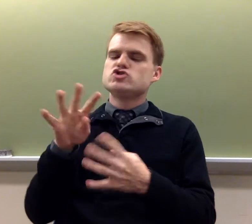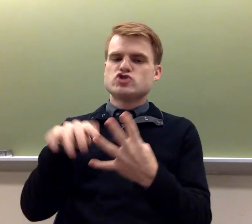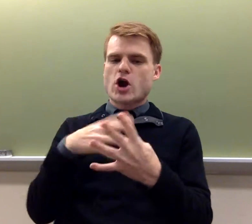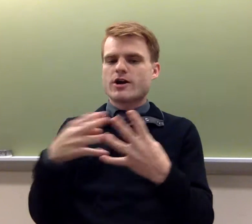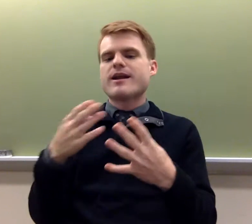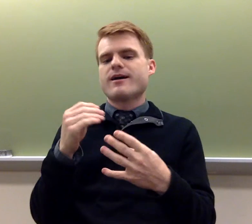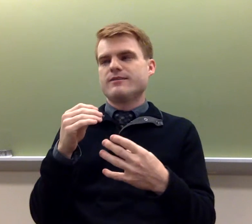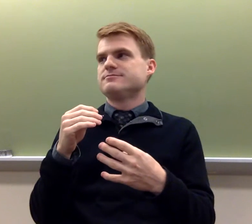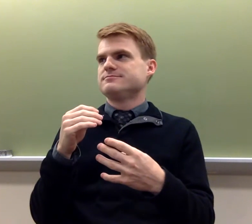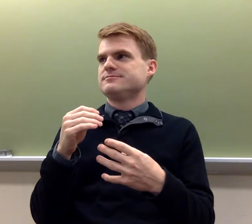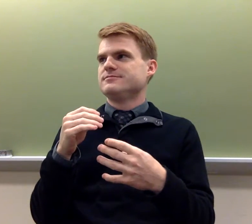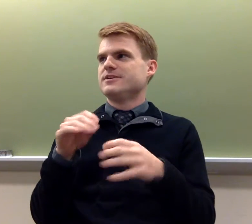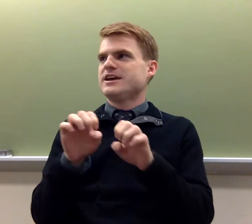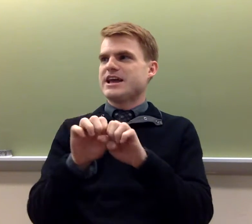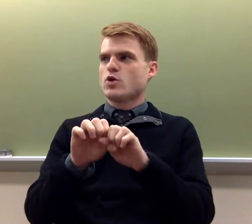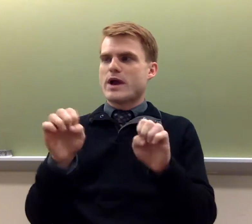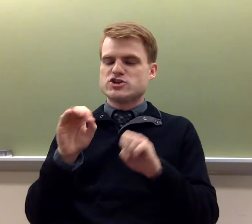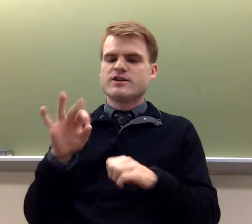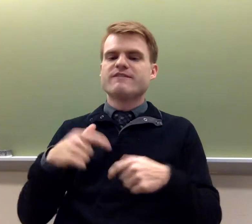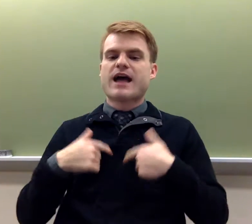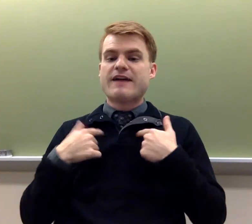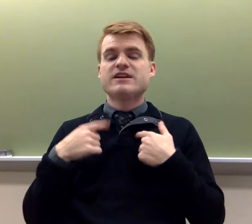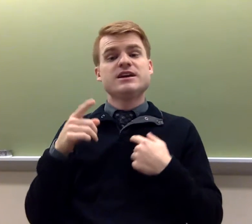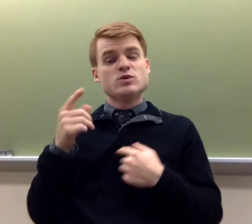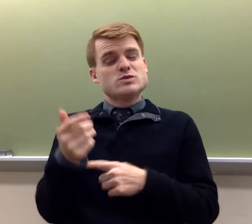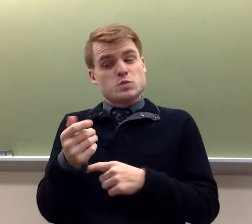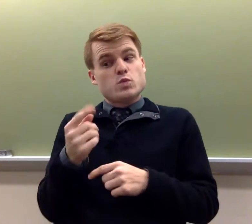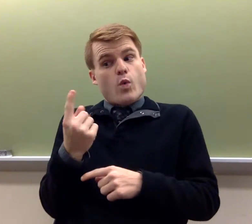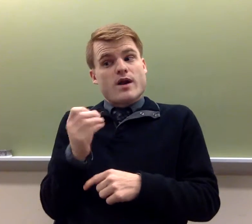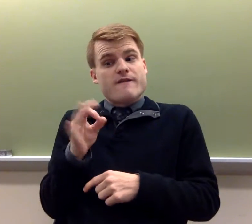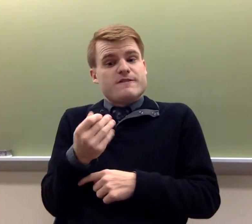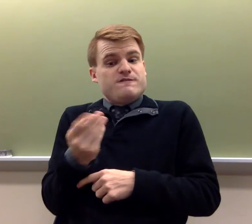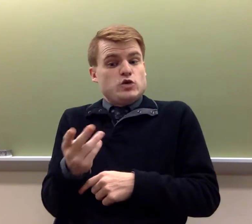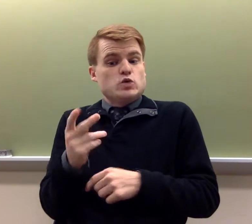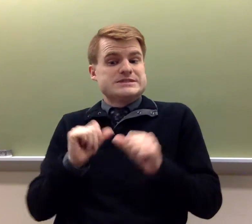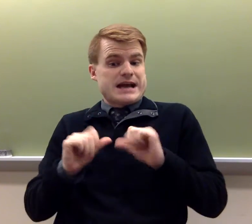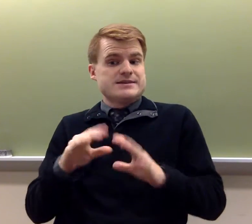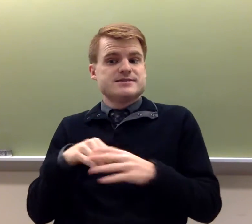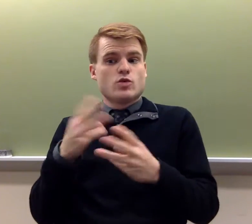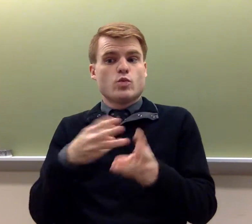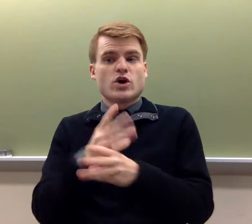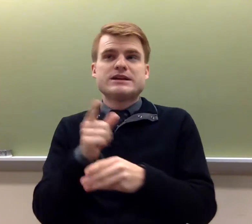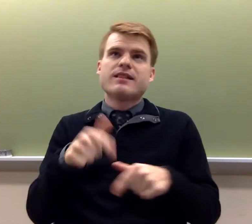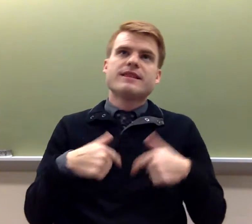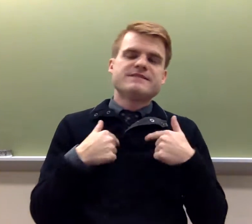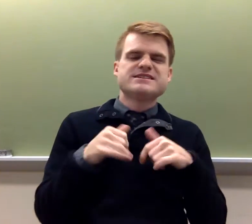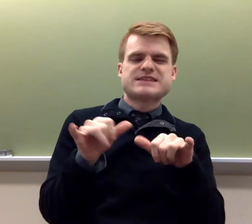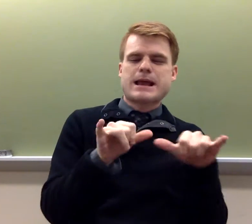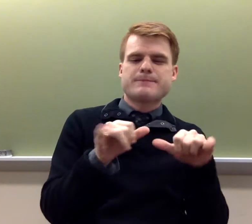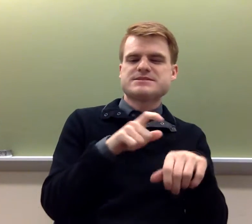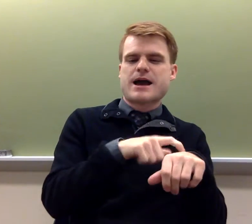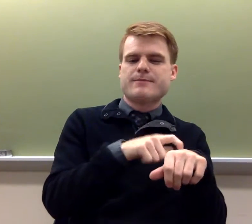in the world. He lived about the time that Einstein and Edison and all those beautiful physicists. He was also a